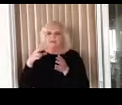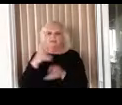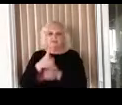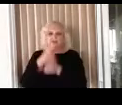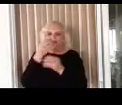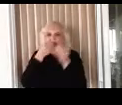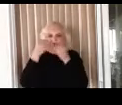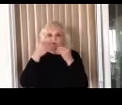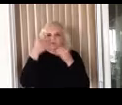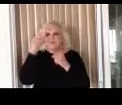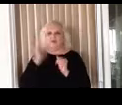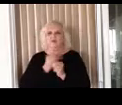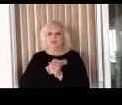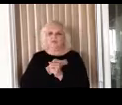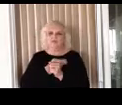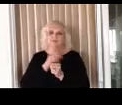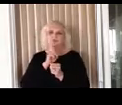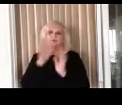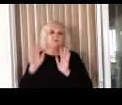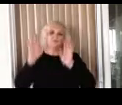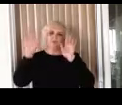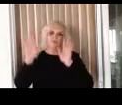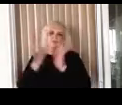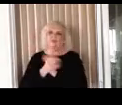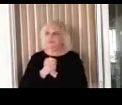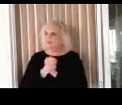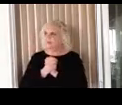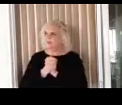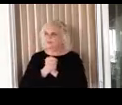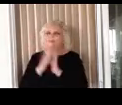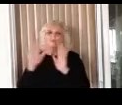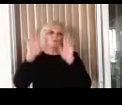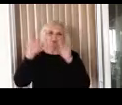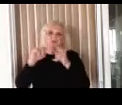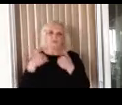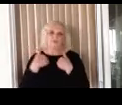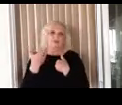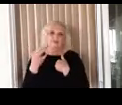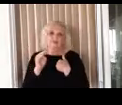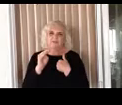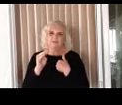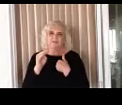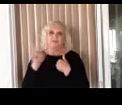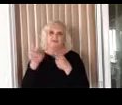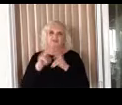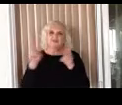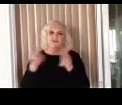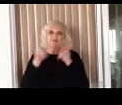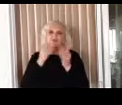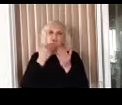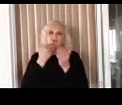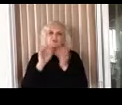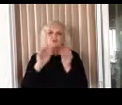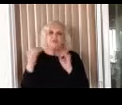us. It's really been wonderful. It's great to have him. He's really, very good at